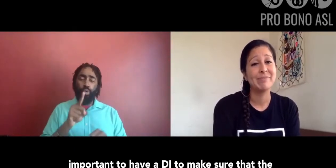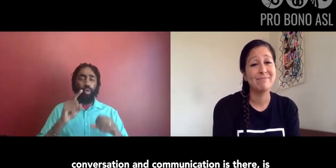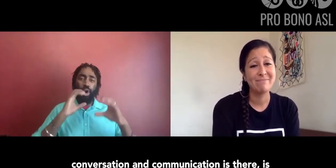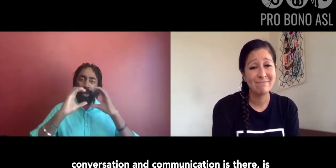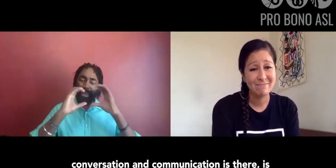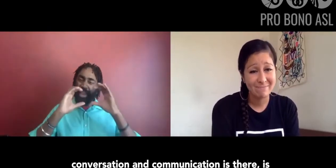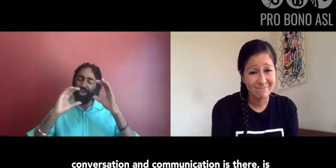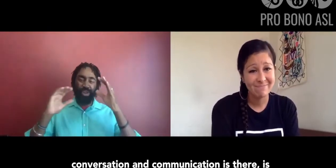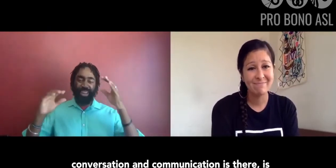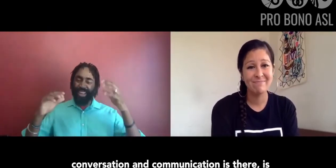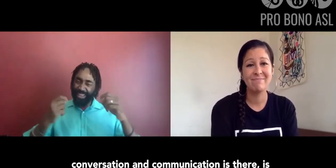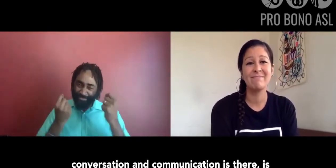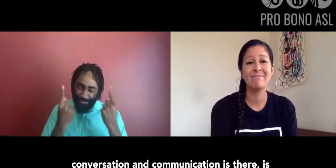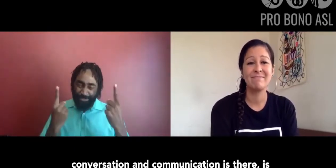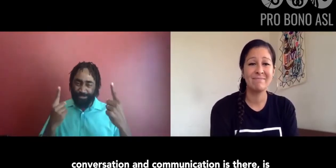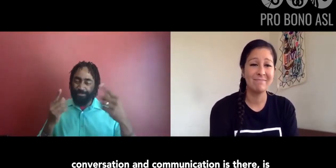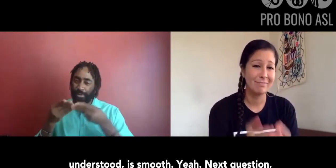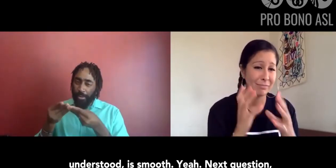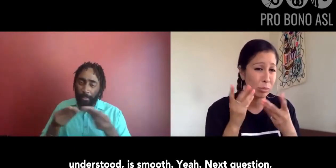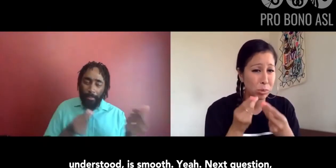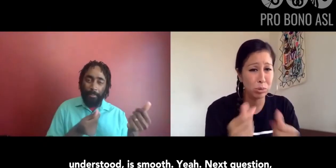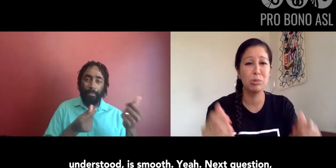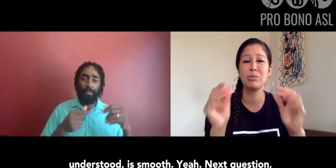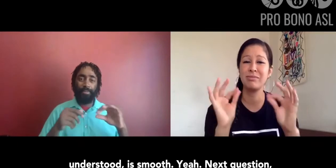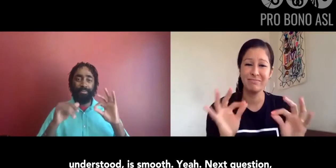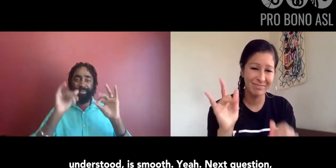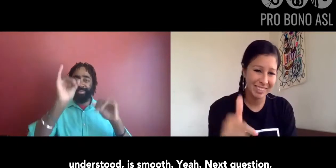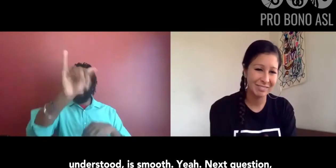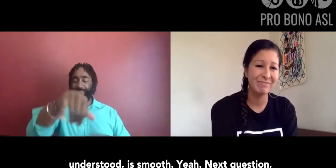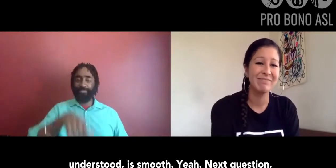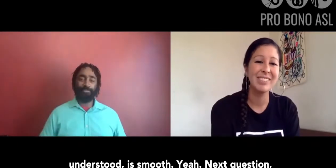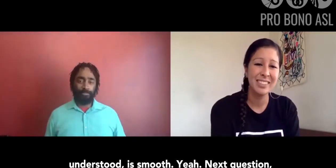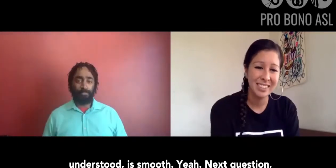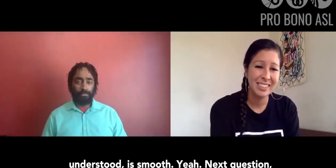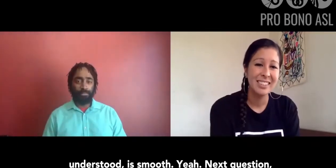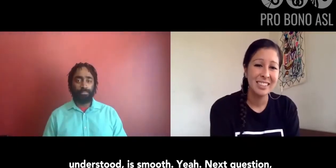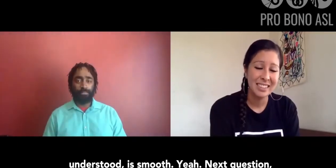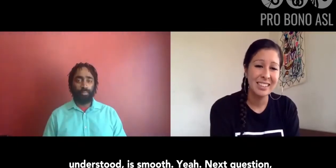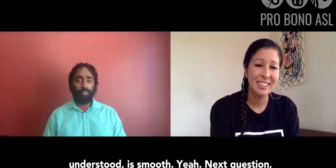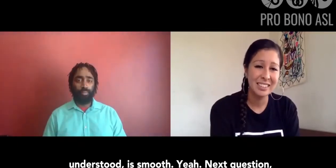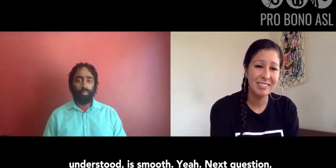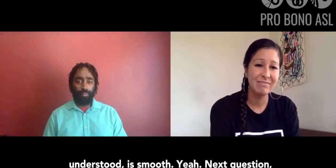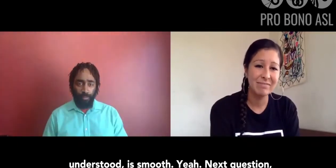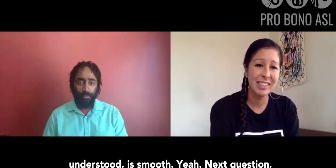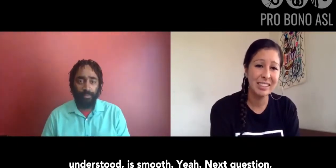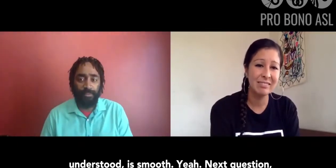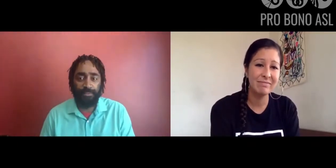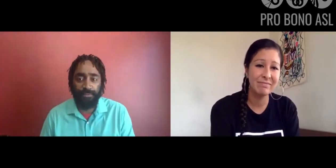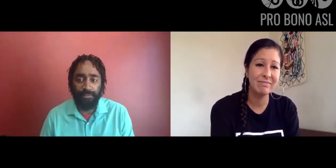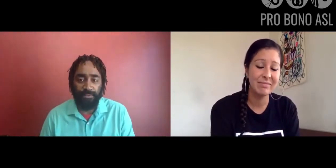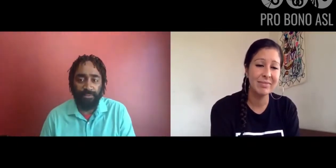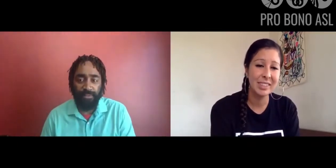sure that the conversation and communication is there, is understood, is smooth. Yeah. And then the next